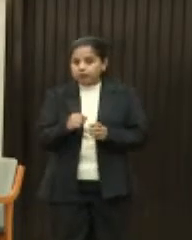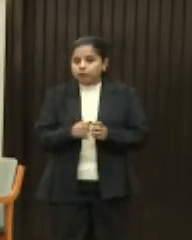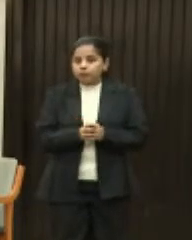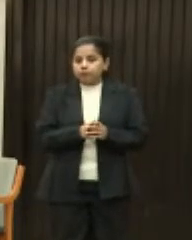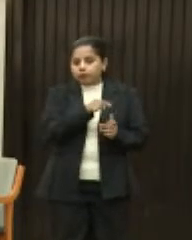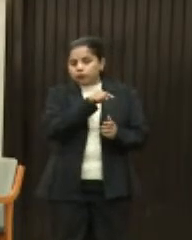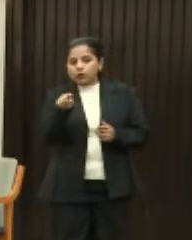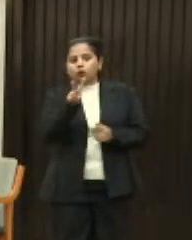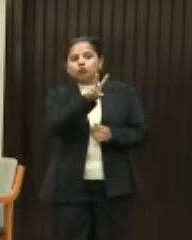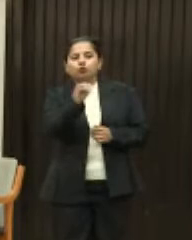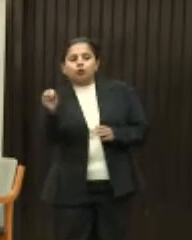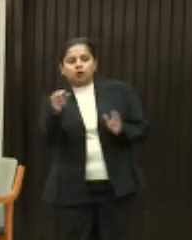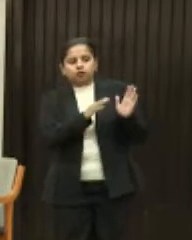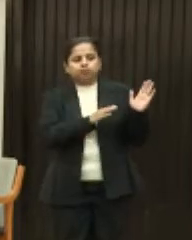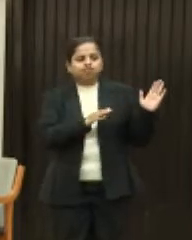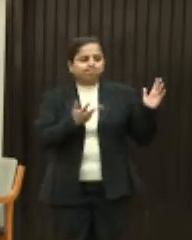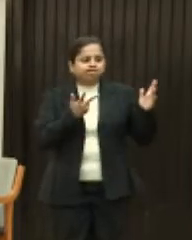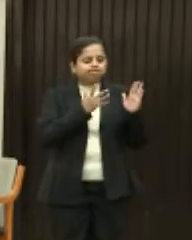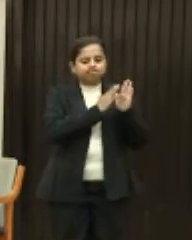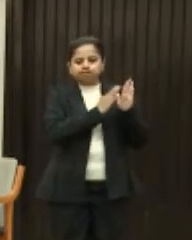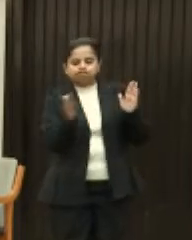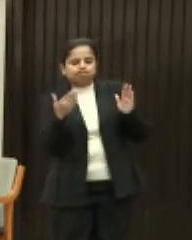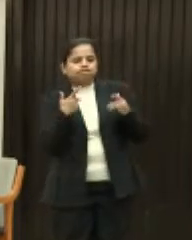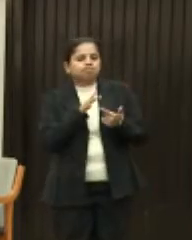to 200.